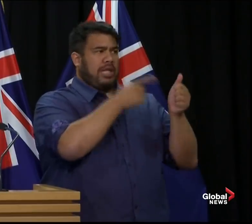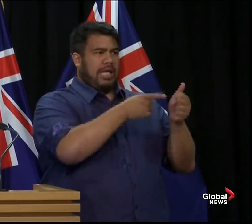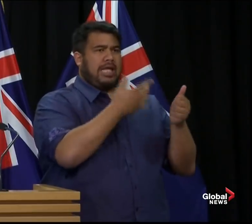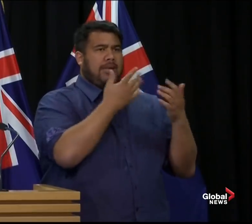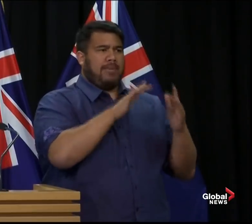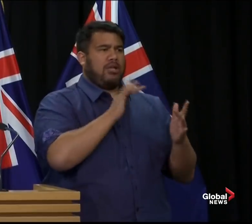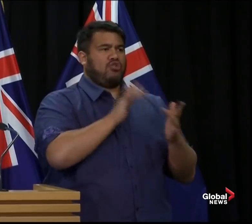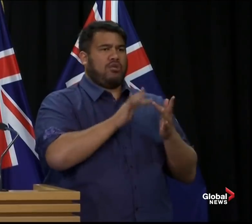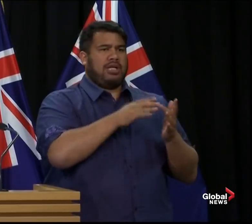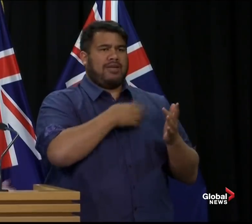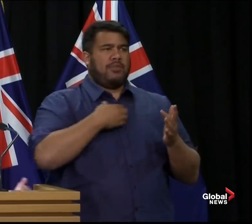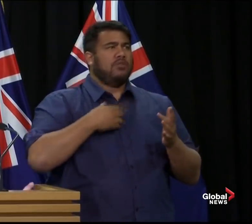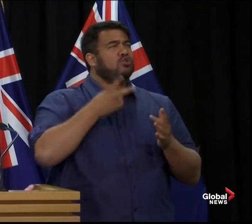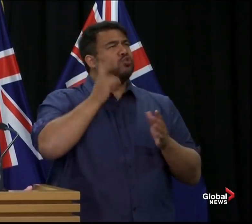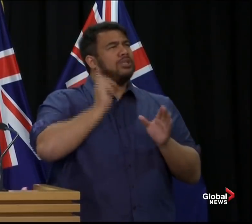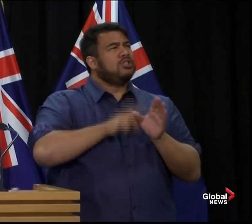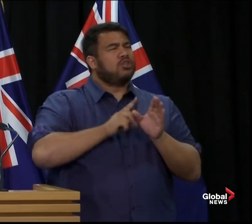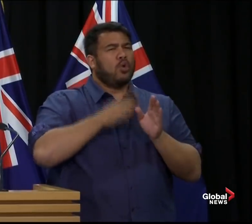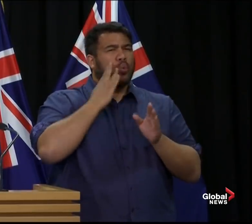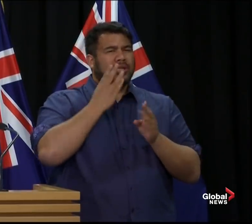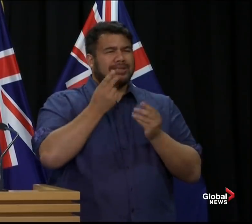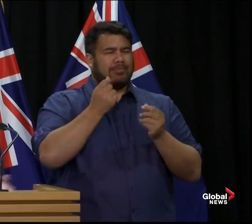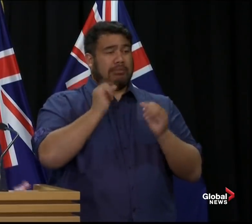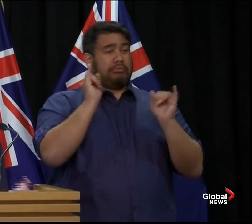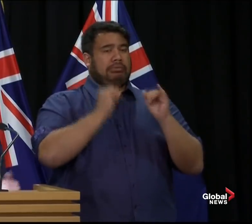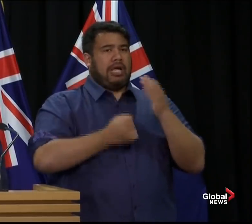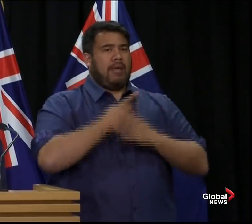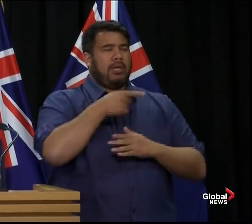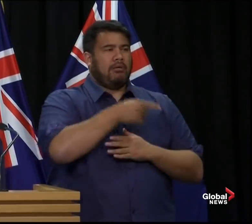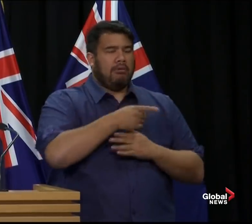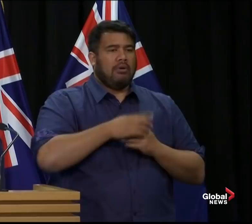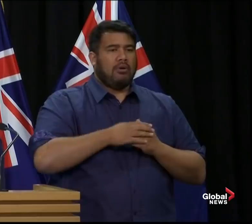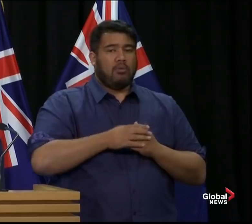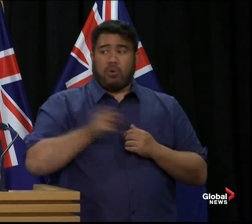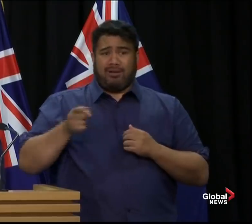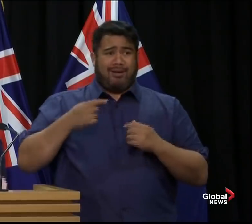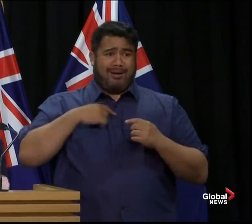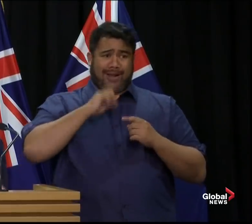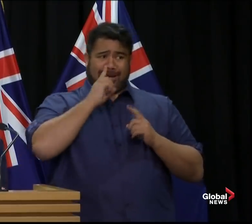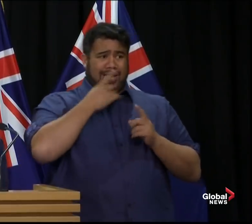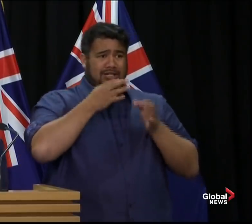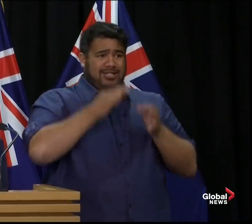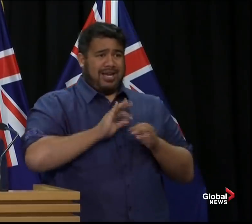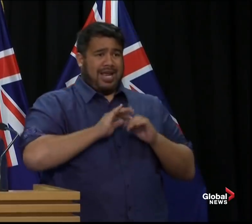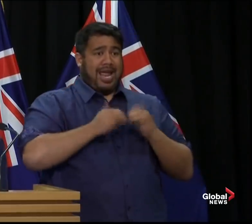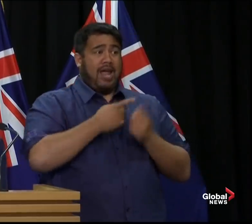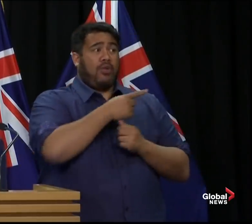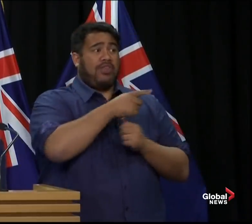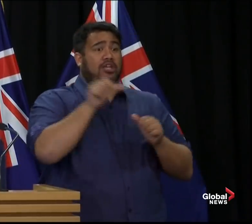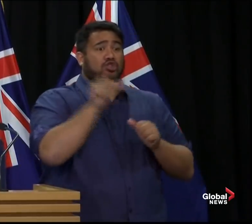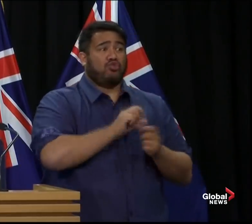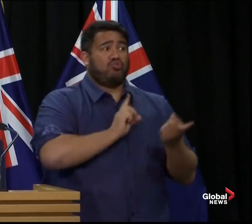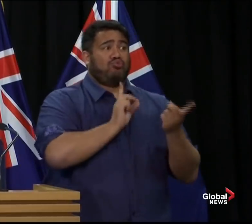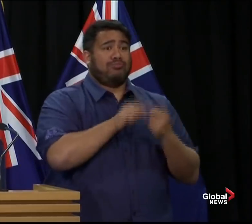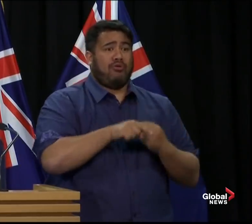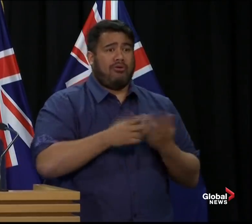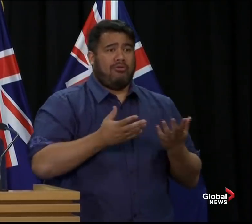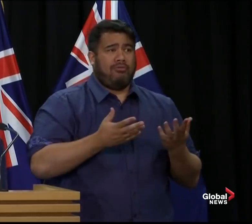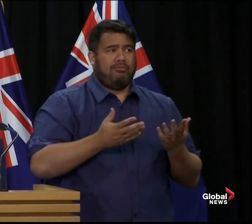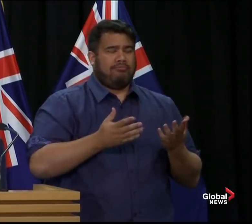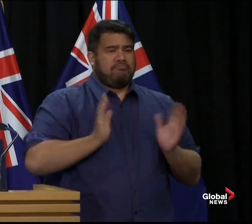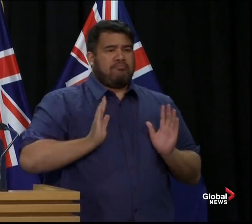and make determinations of the way that others should be responding. It's my job to make sure that we